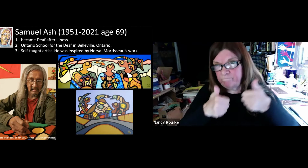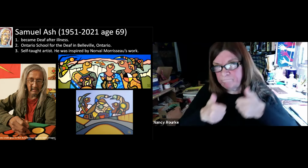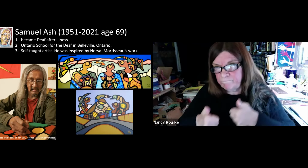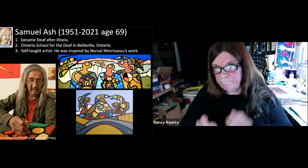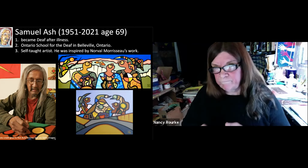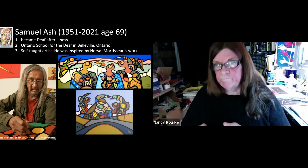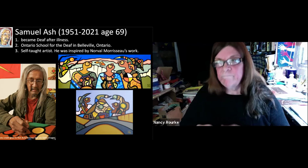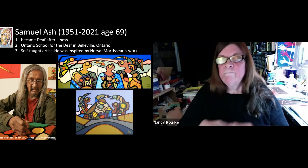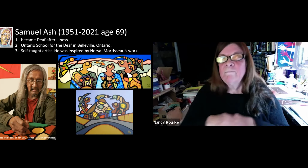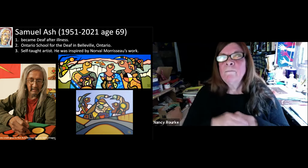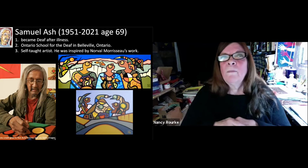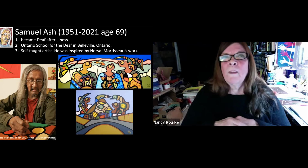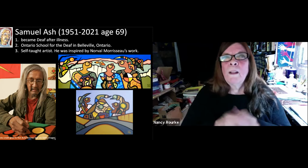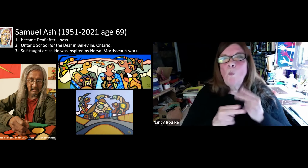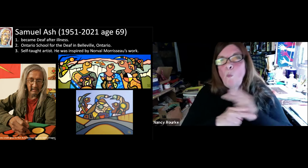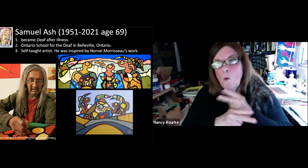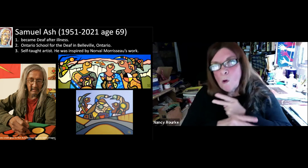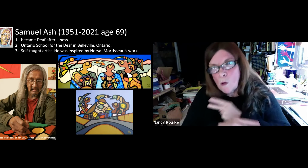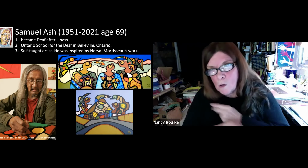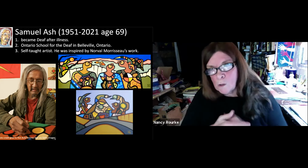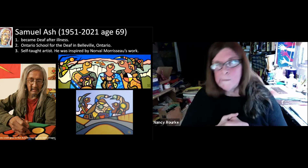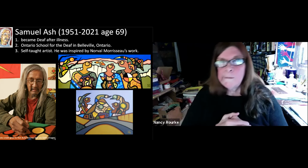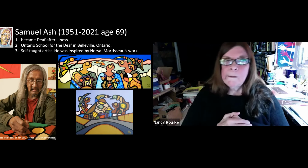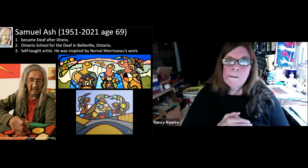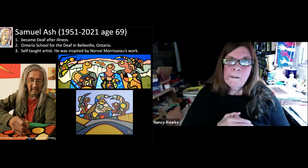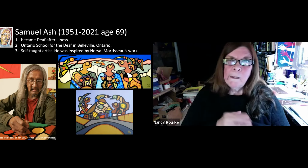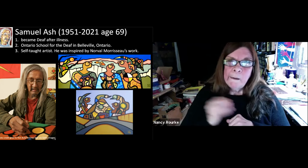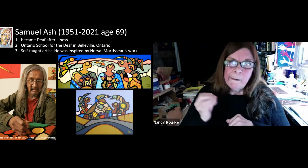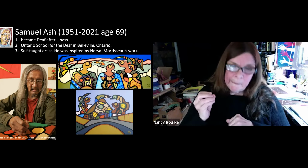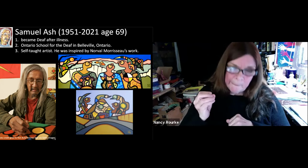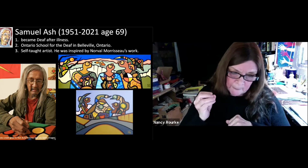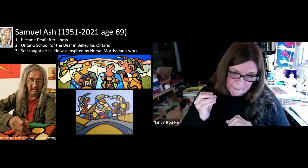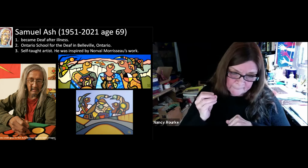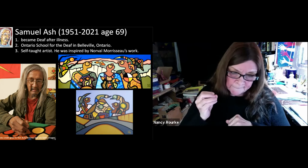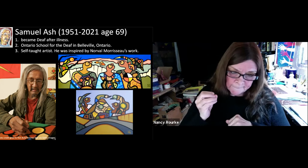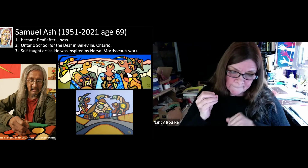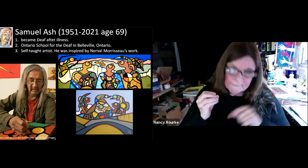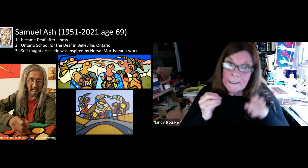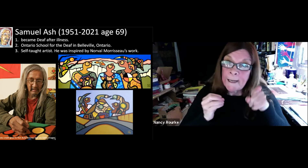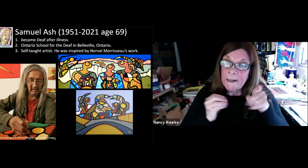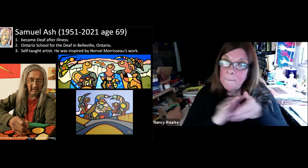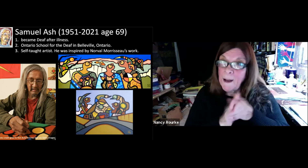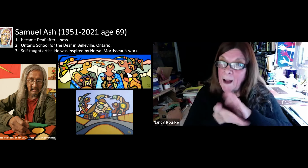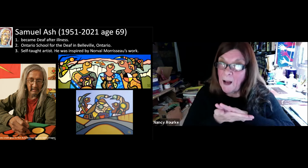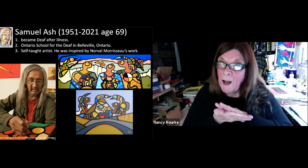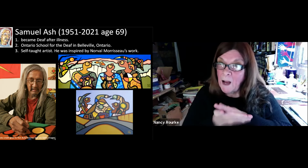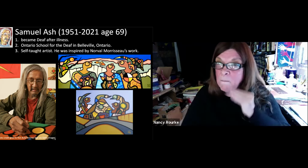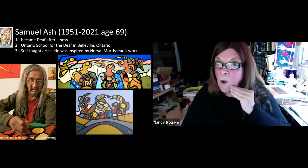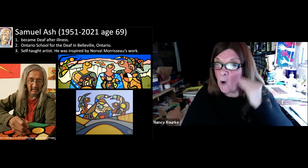As far as Samuels health. At some point. It did eventually deteriorate. He did get worse.